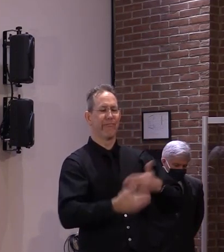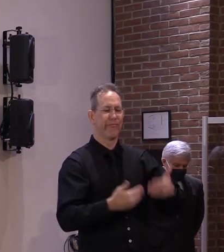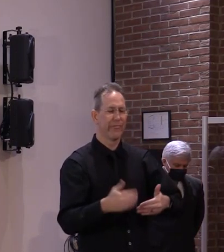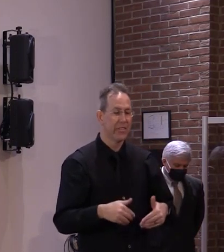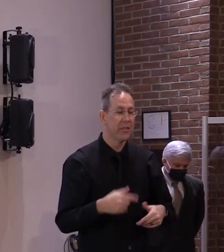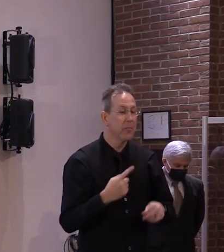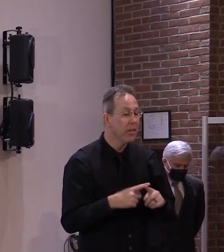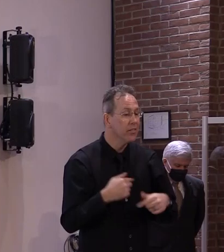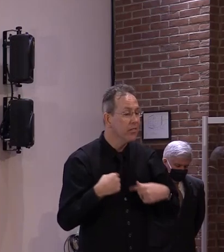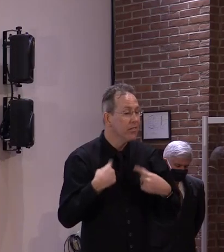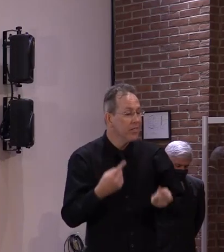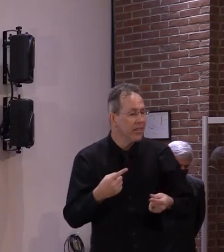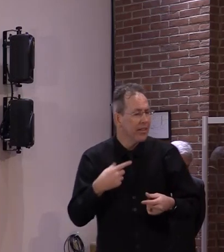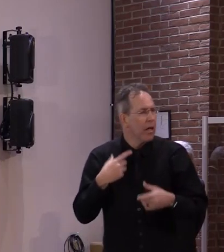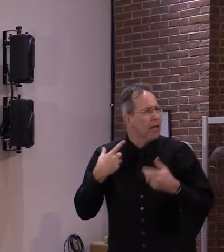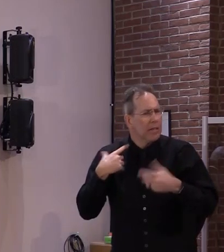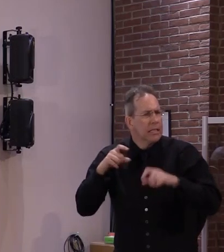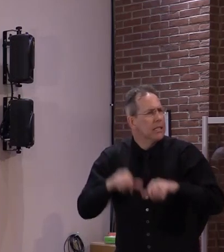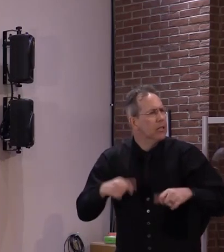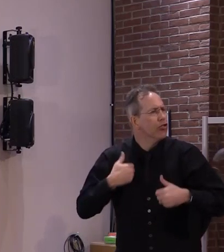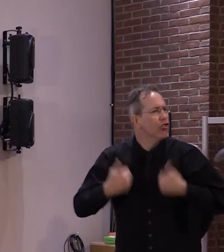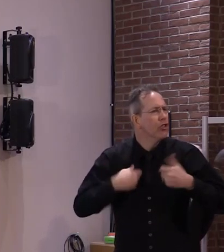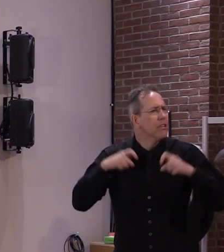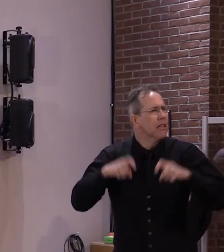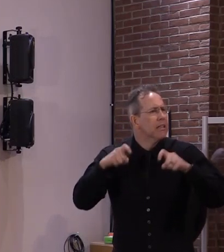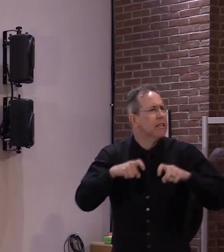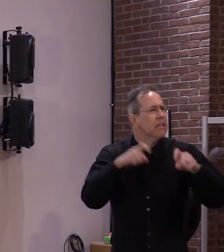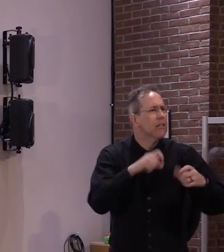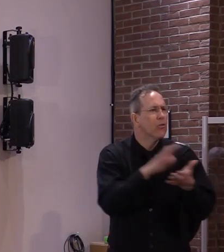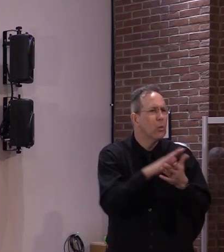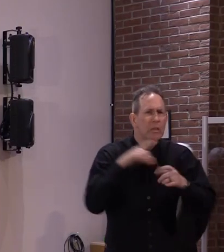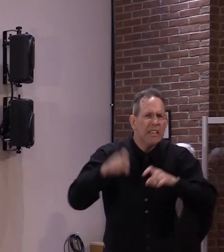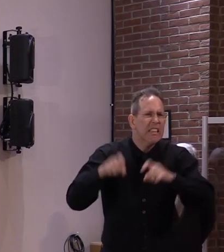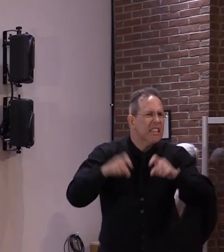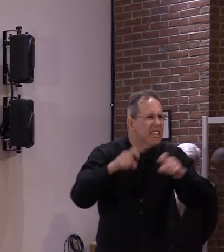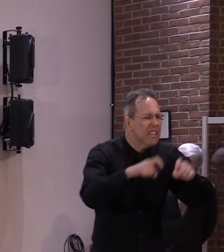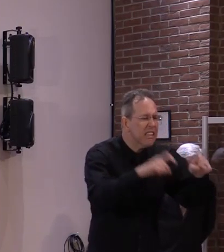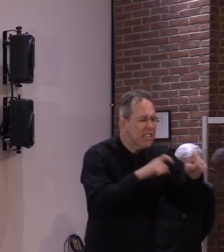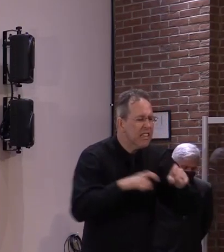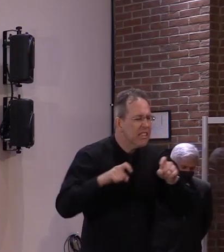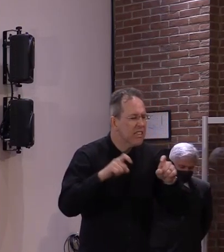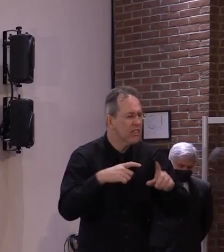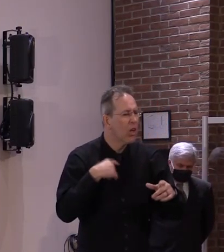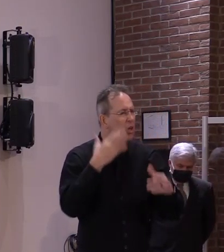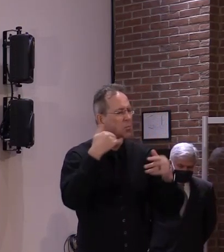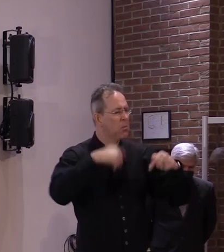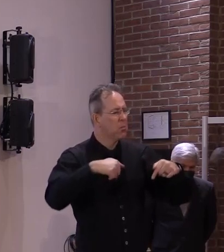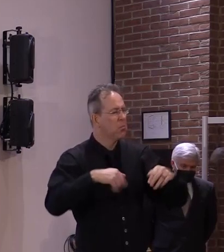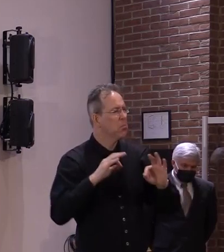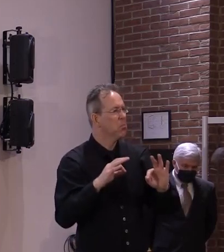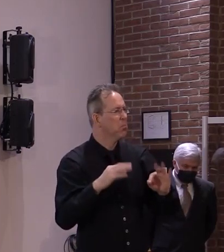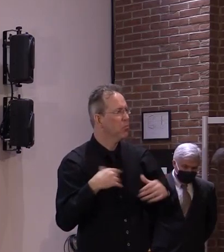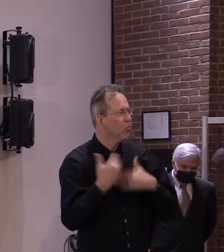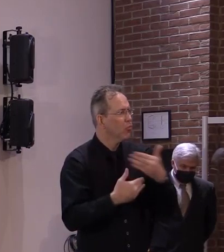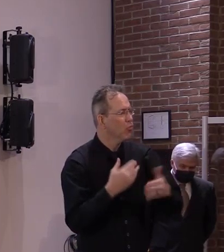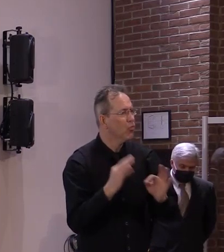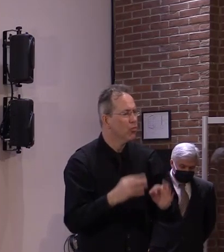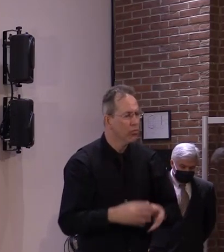itself. So I think we're pretty confident we have a good handle on the conditions, and our schools have demonstrated the ability to implement